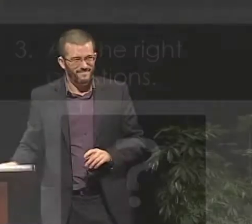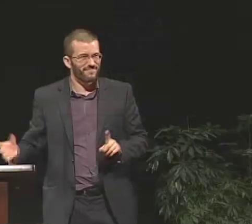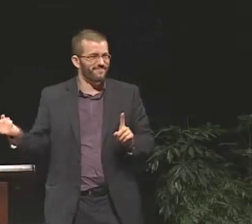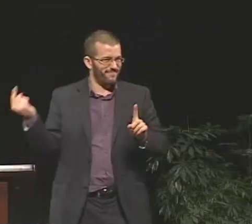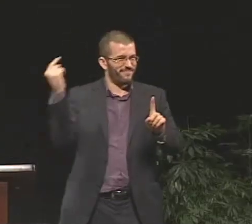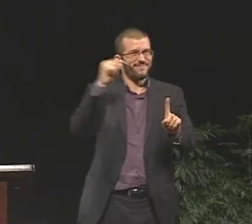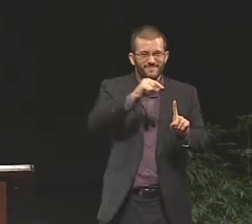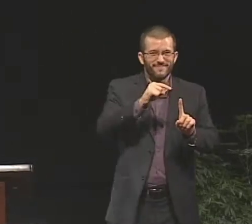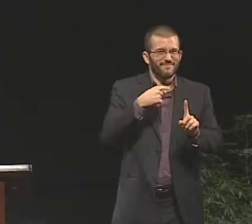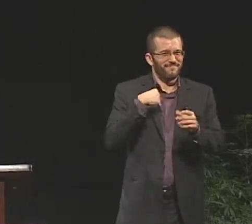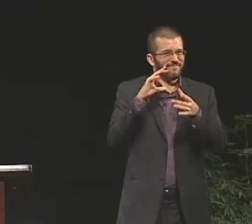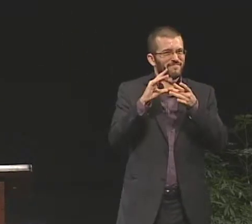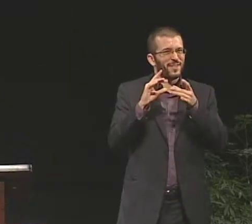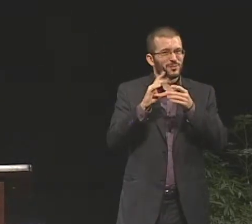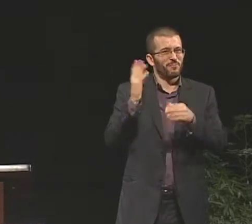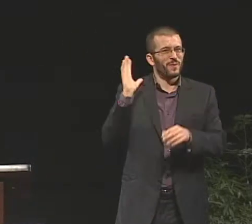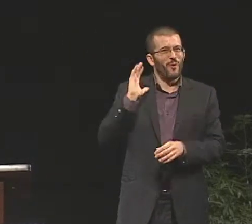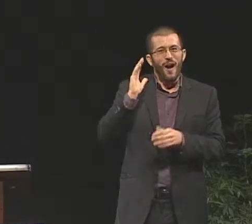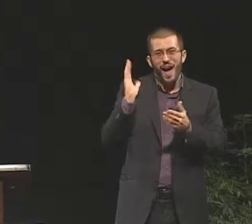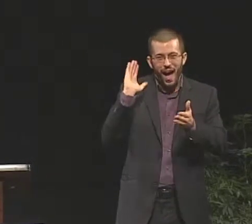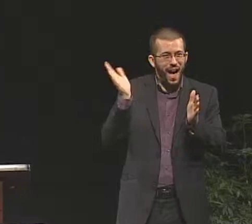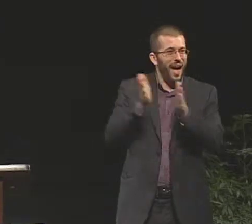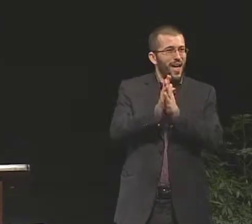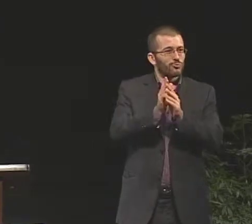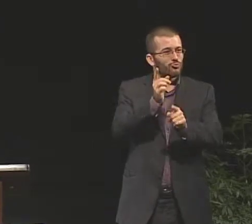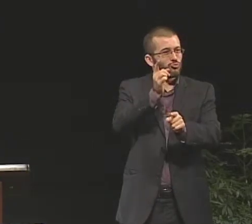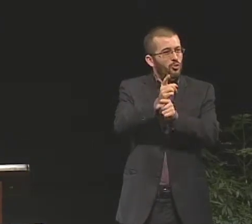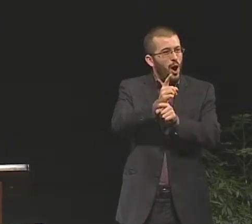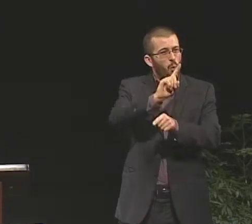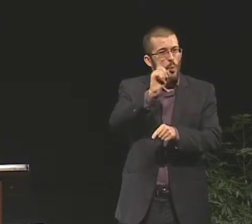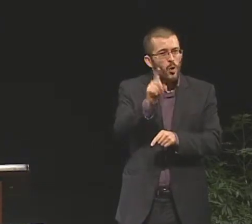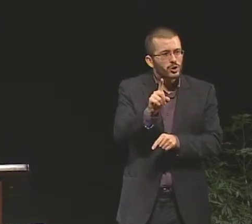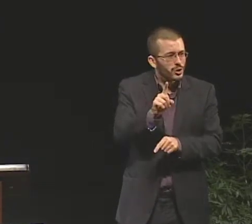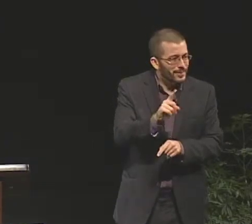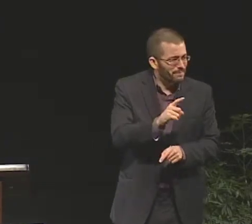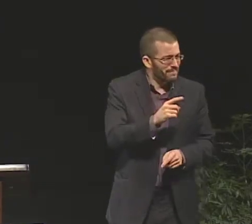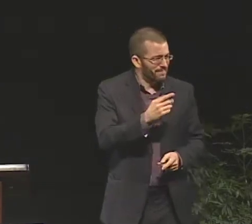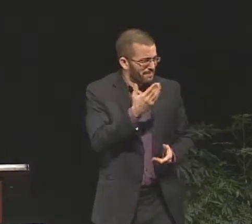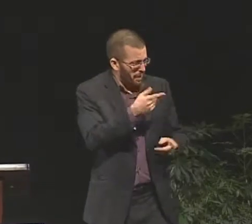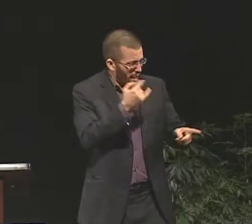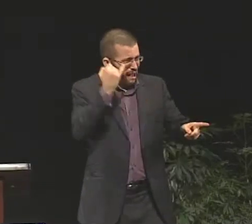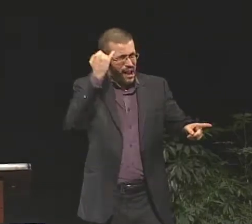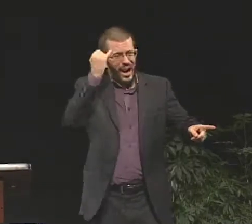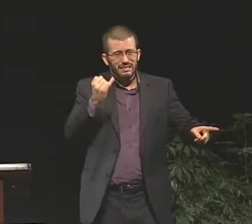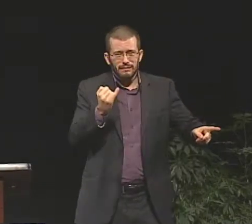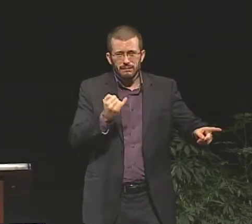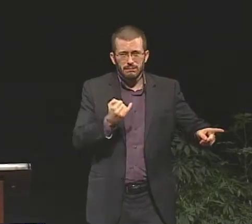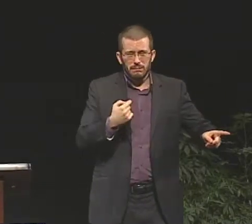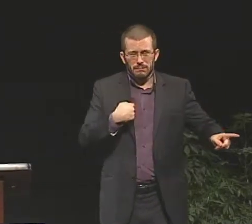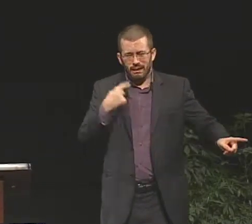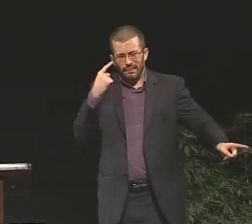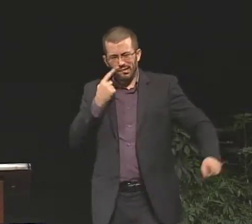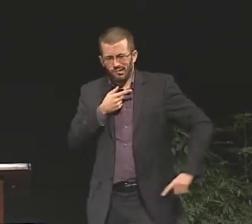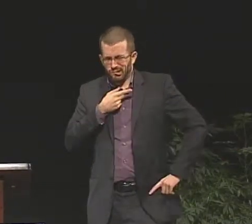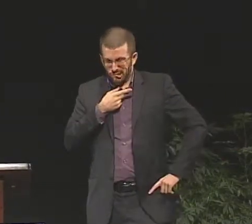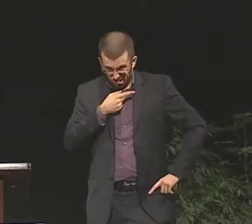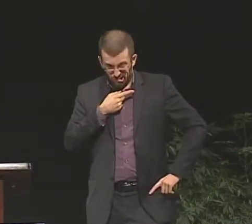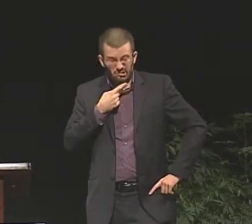And again, as I mentioned before, asking the right question. You might be presented with an idea that seems a